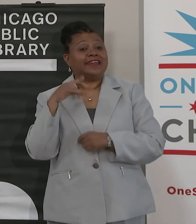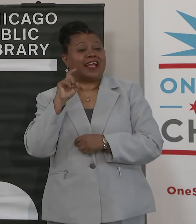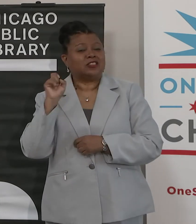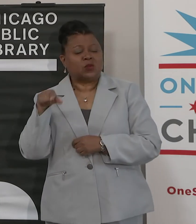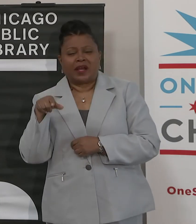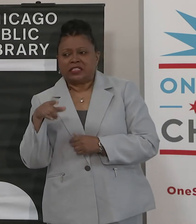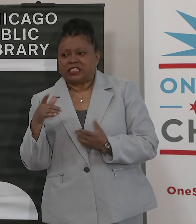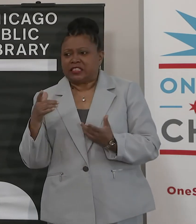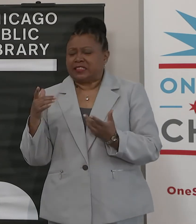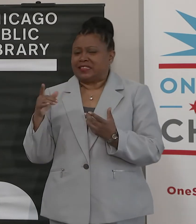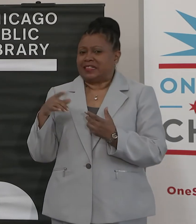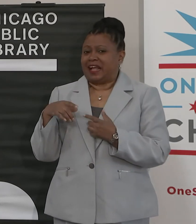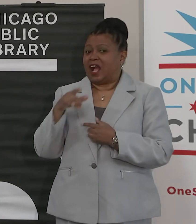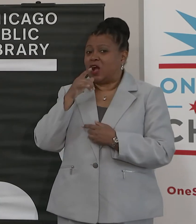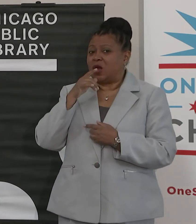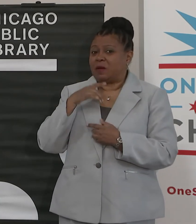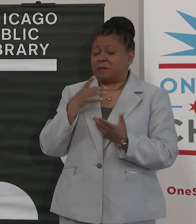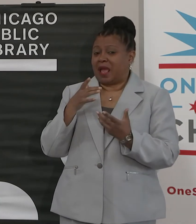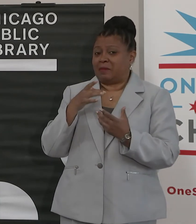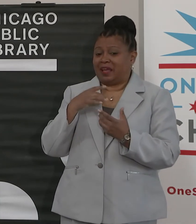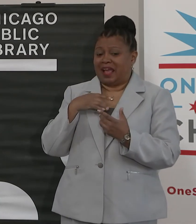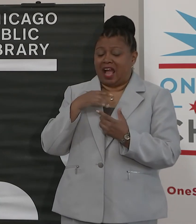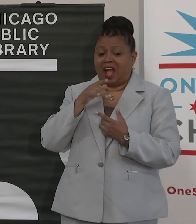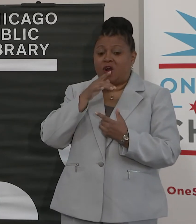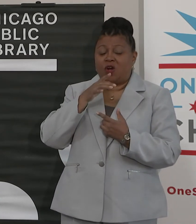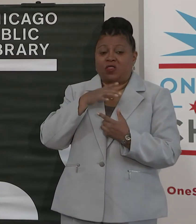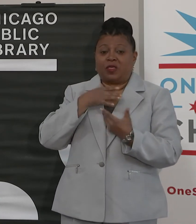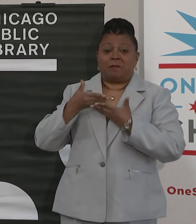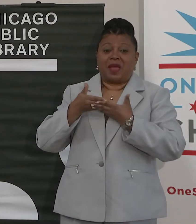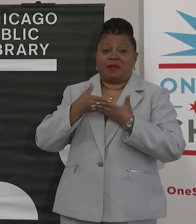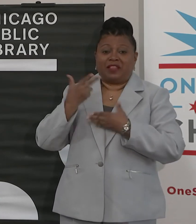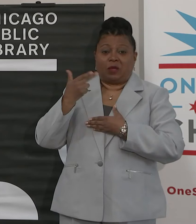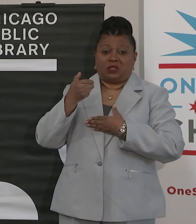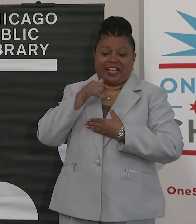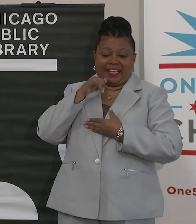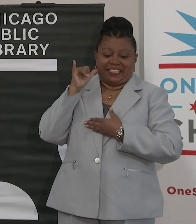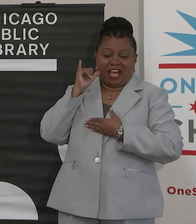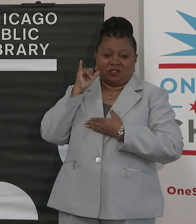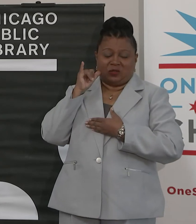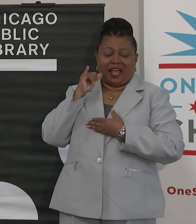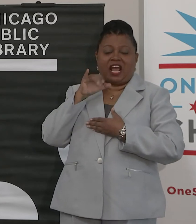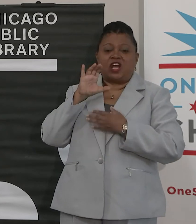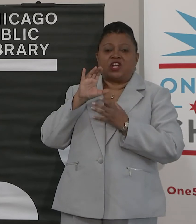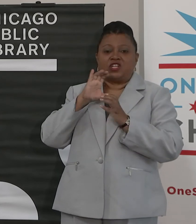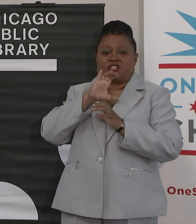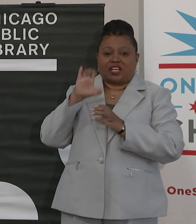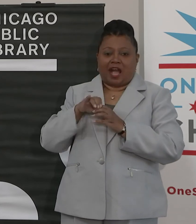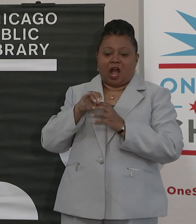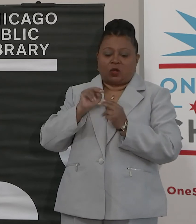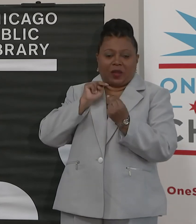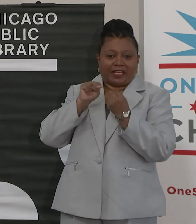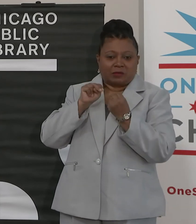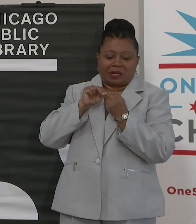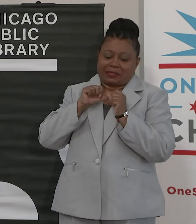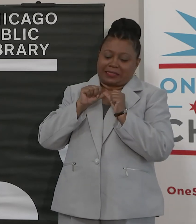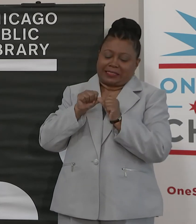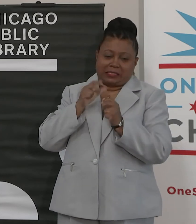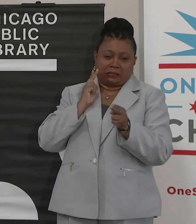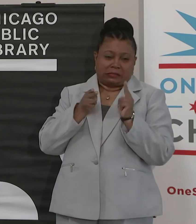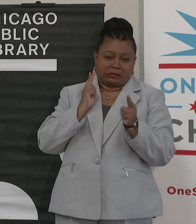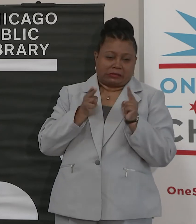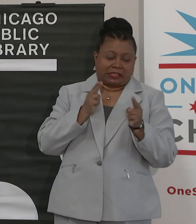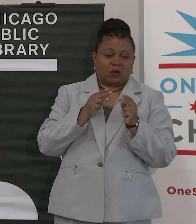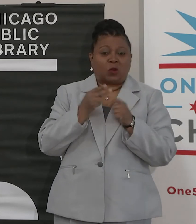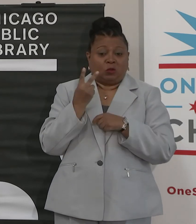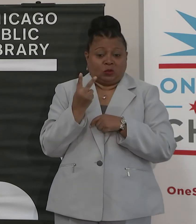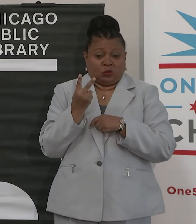question, the baby that was shot yesterday on Lakeshore Drive. Chicago expressways continue to be plagued by shootings. There